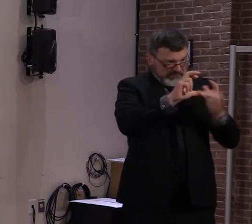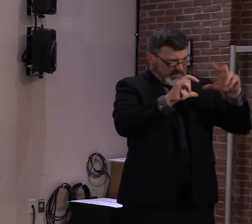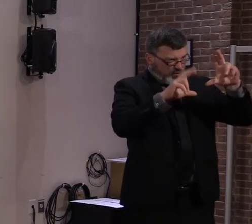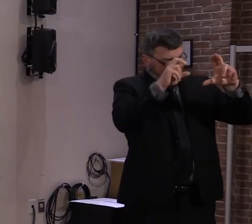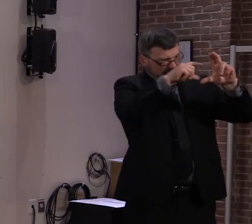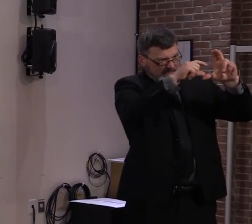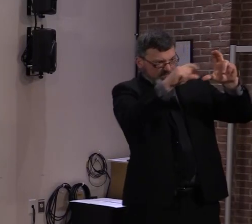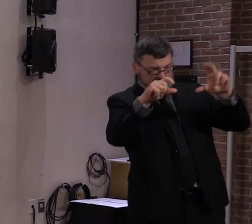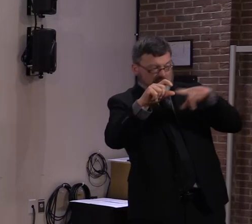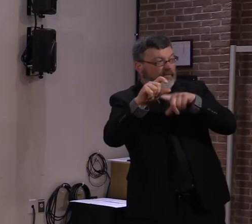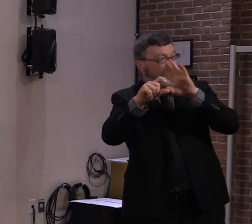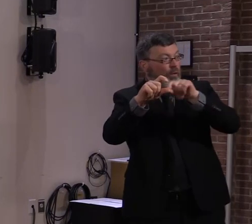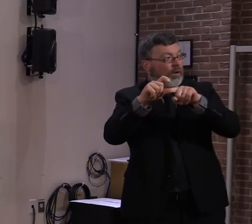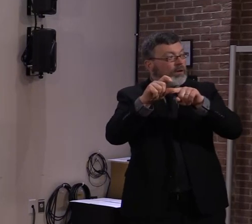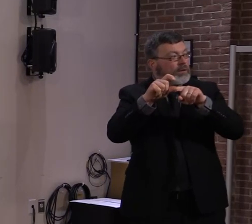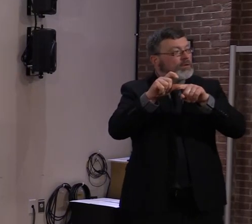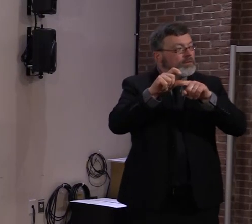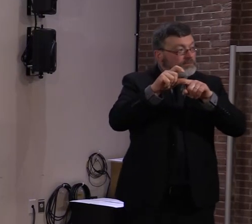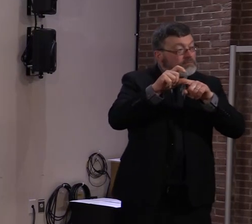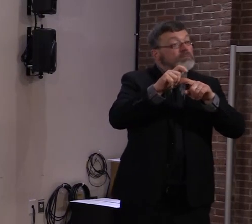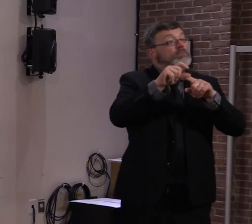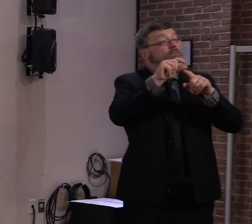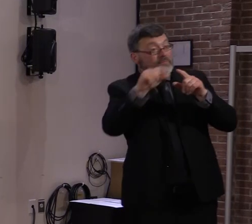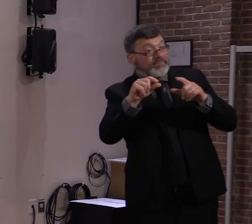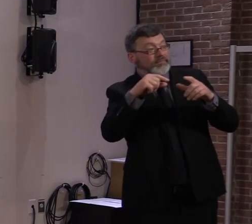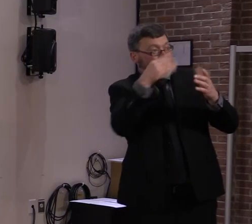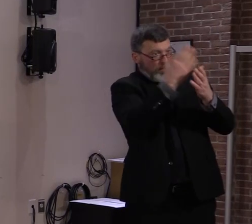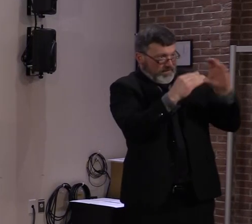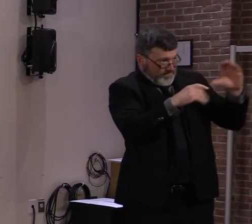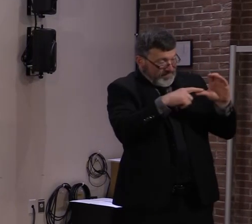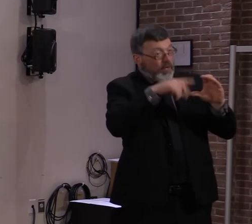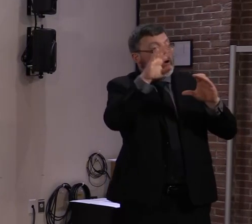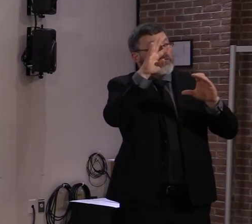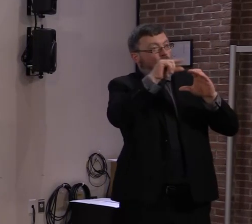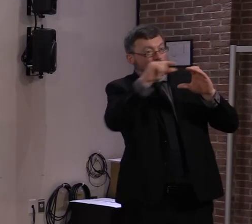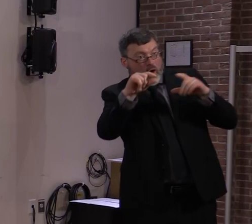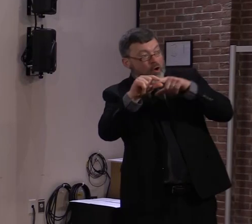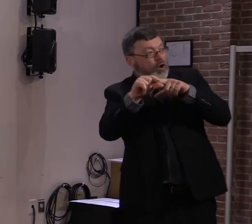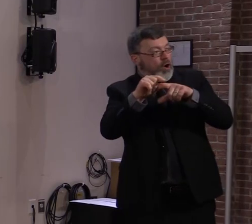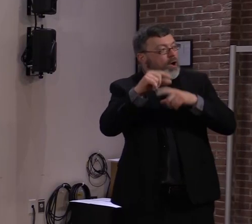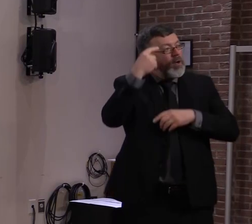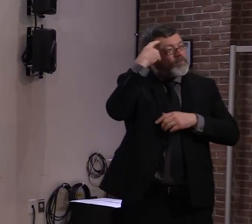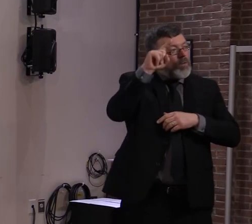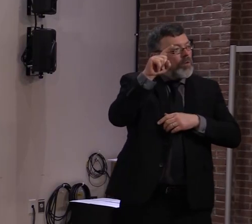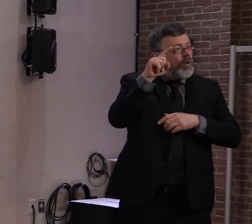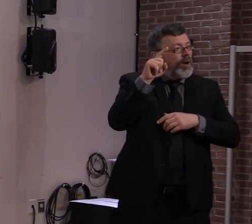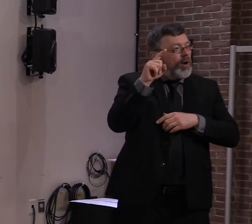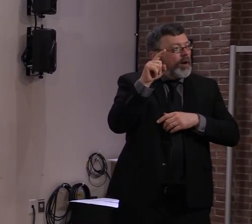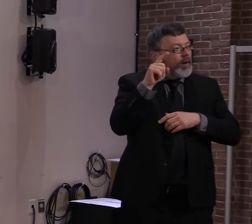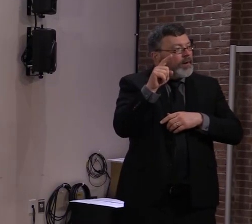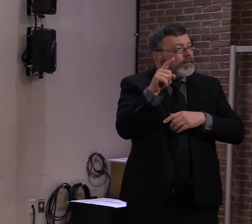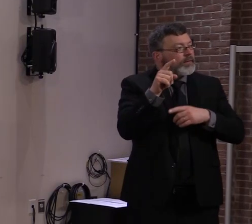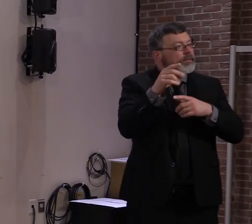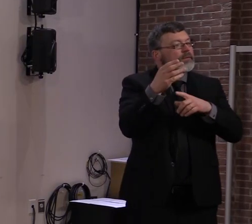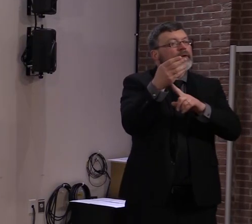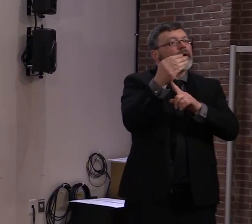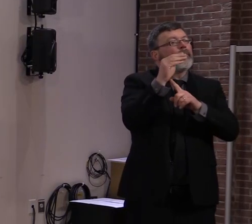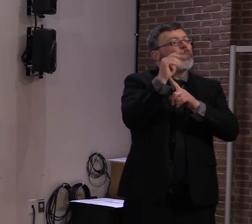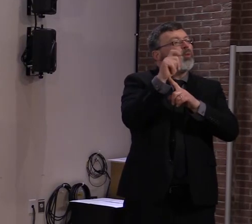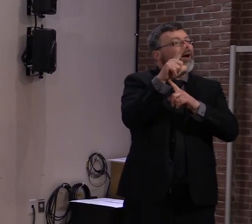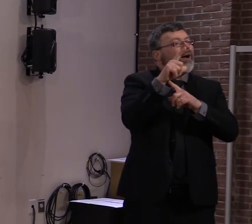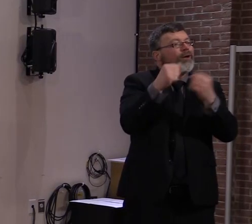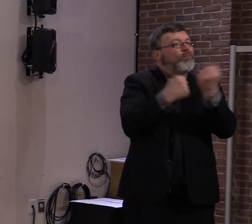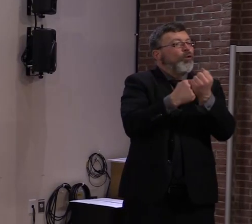$4 million for motel-based housing support services, $4 million in rapid resolution and money